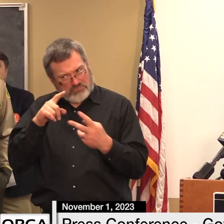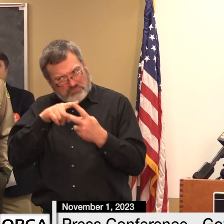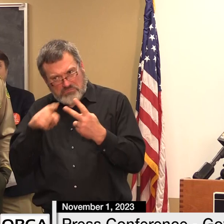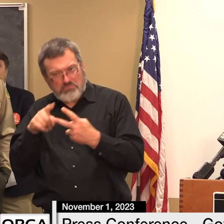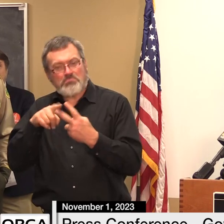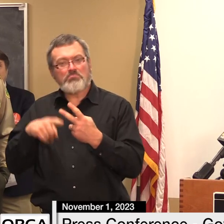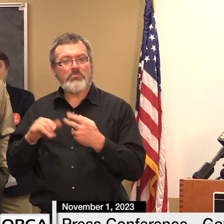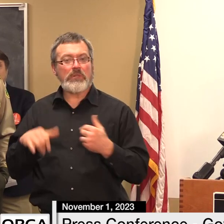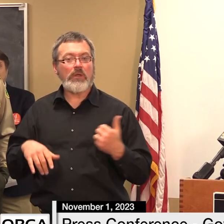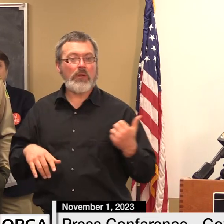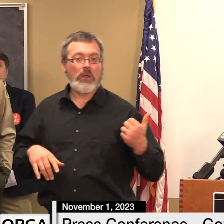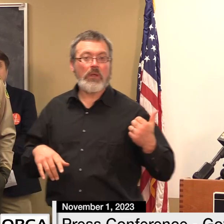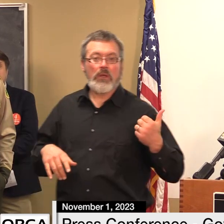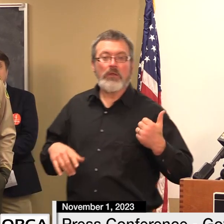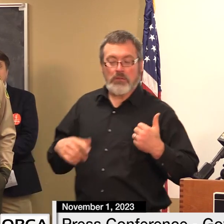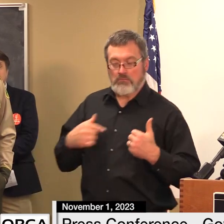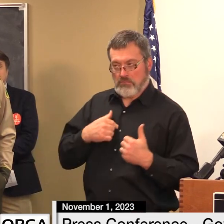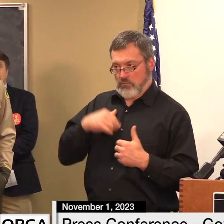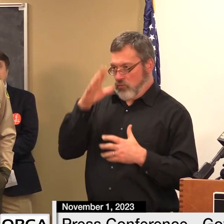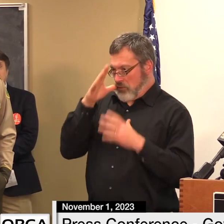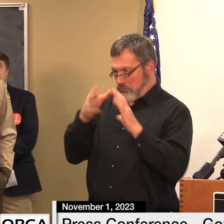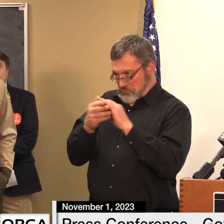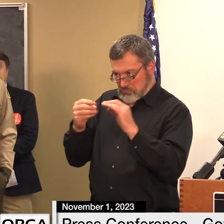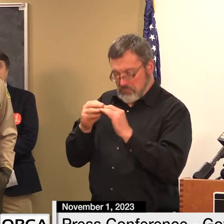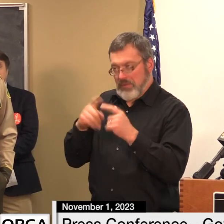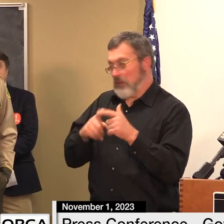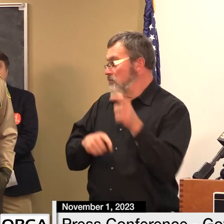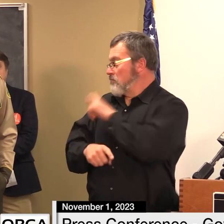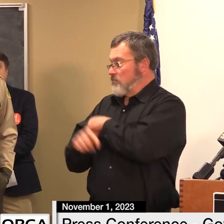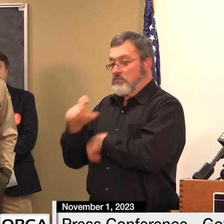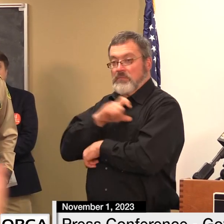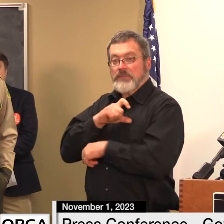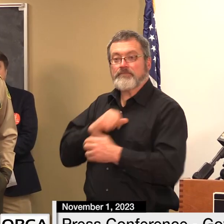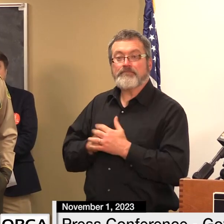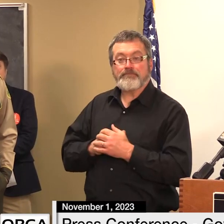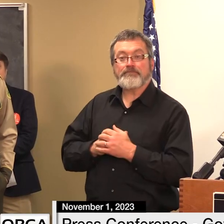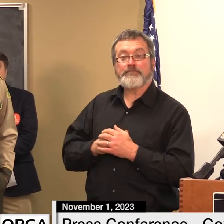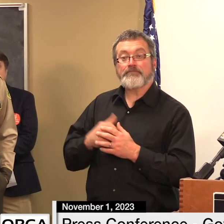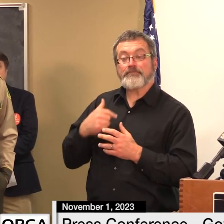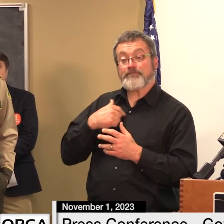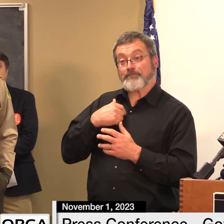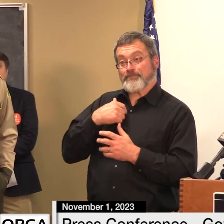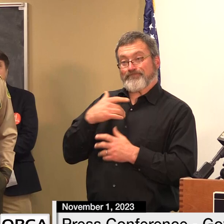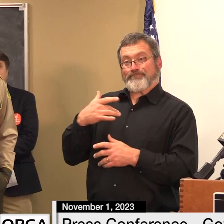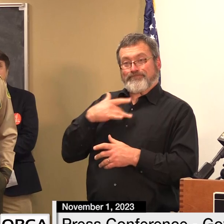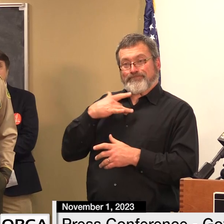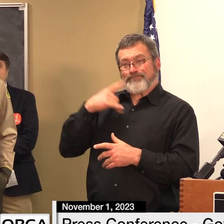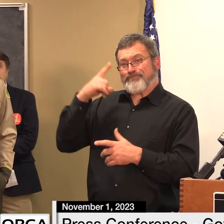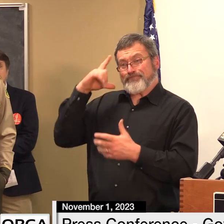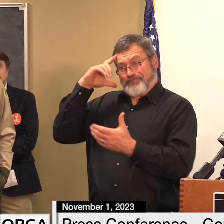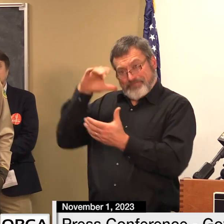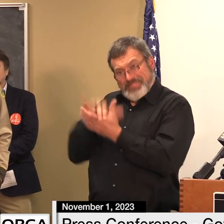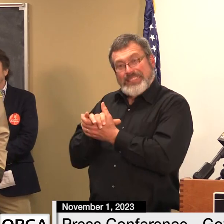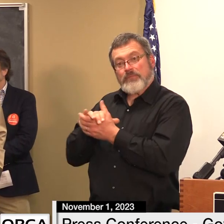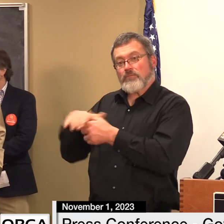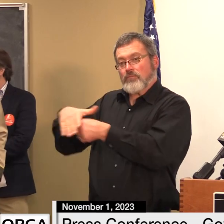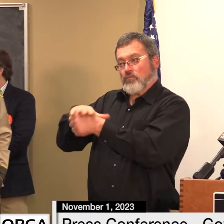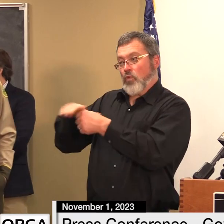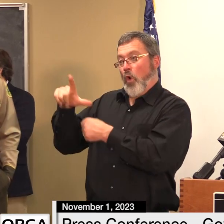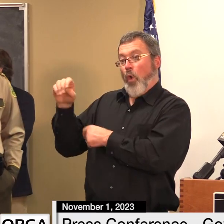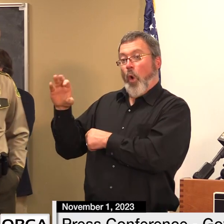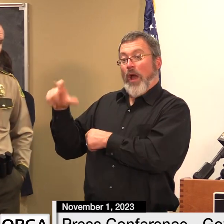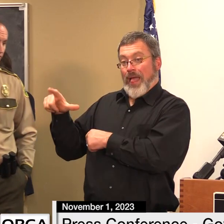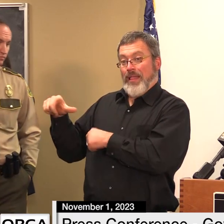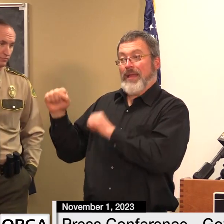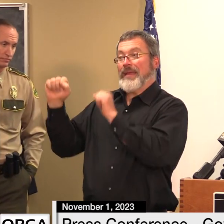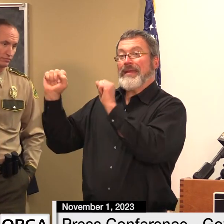let Colonel Birmingham confirm this. I believe that local law enforcement